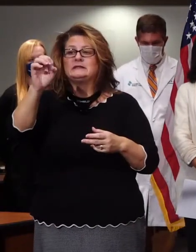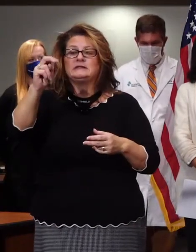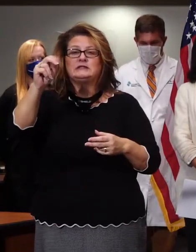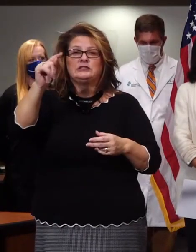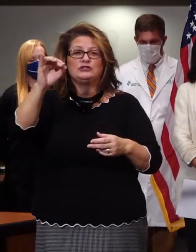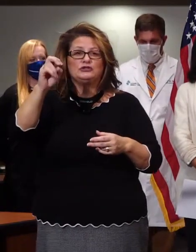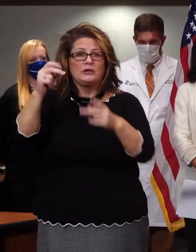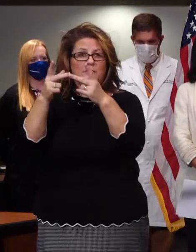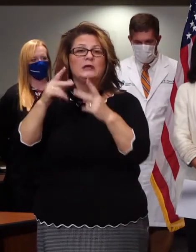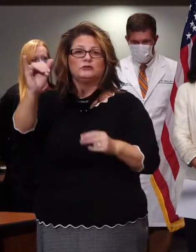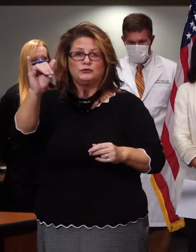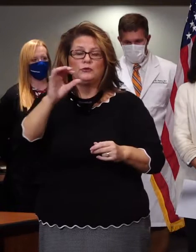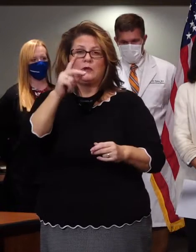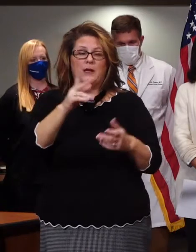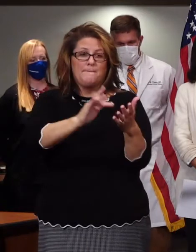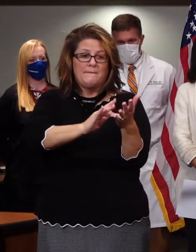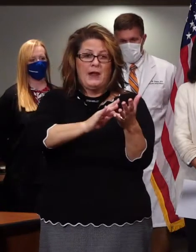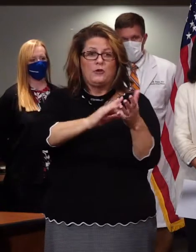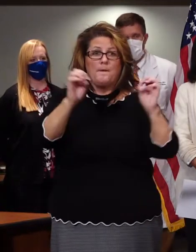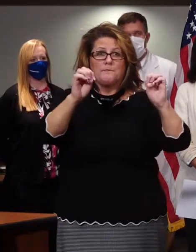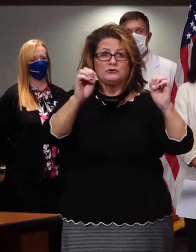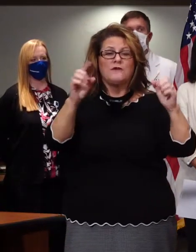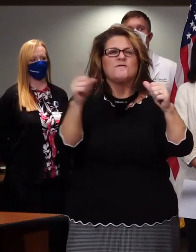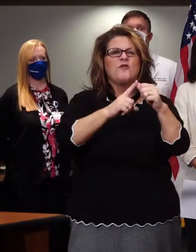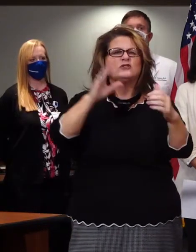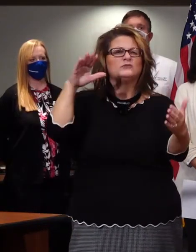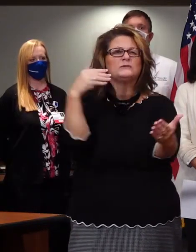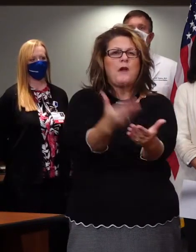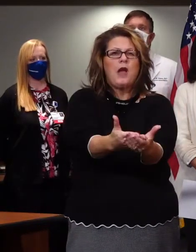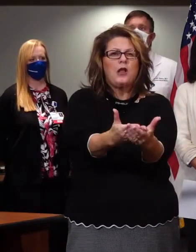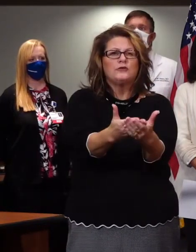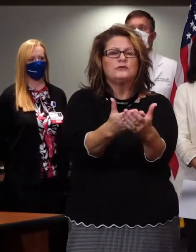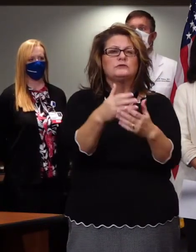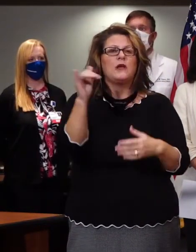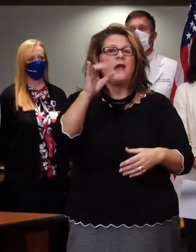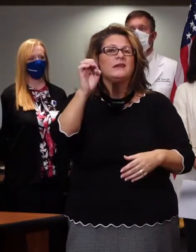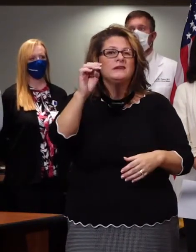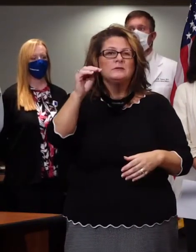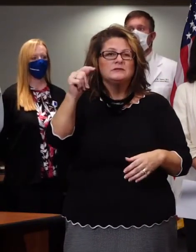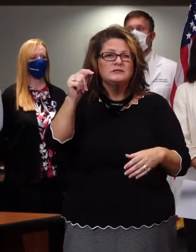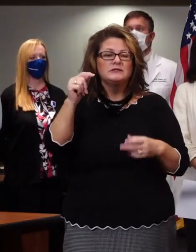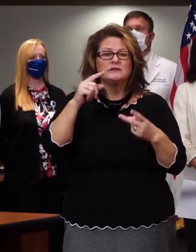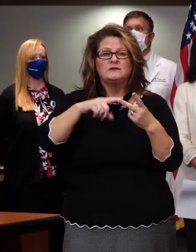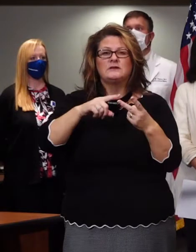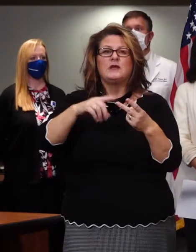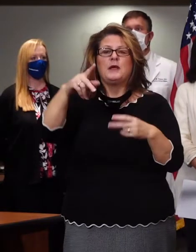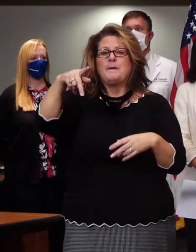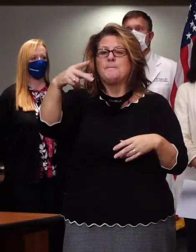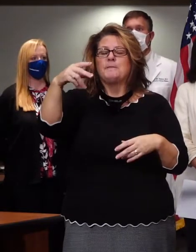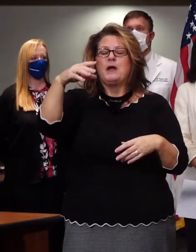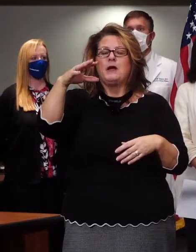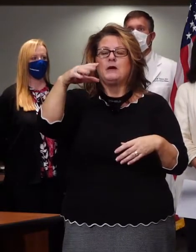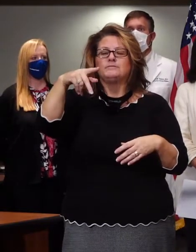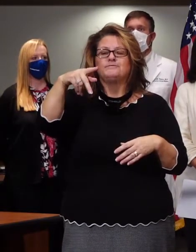first step, medical emergency first responders such as EMTs, paramedics,